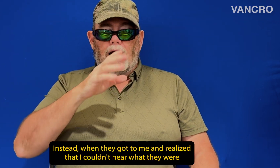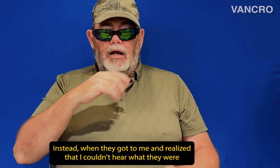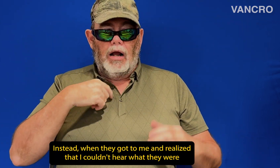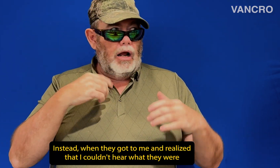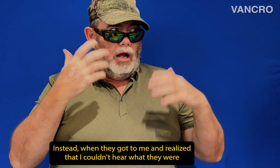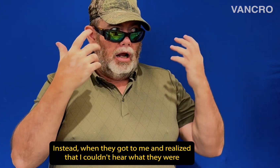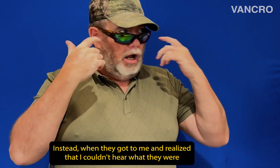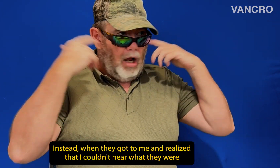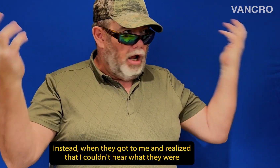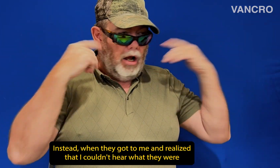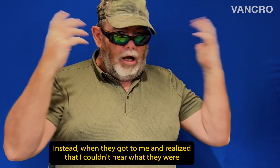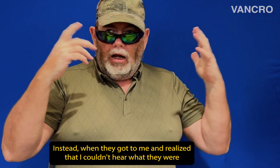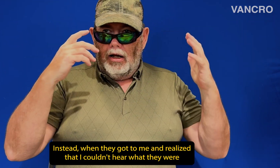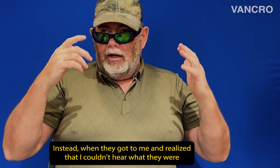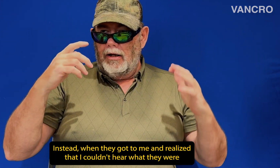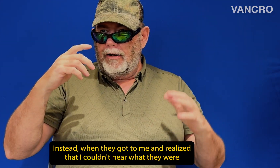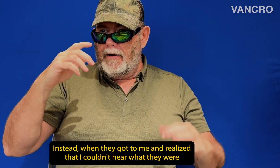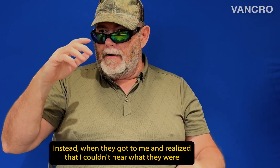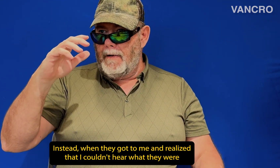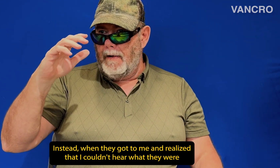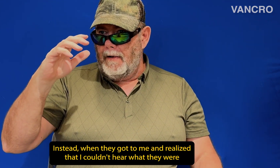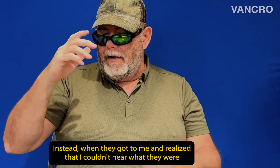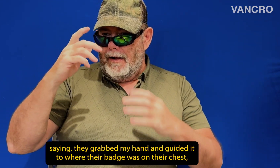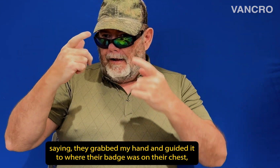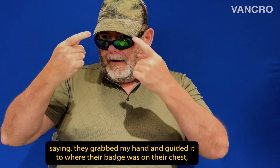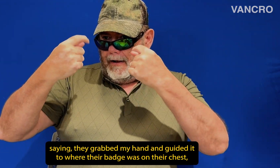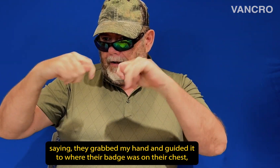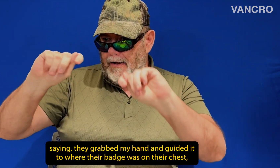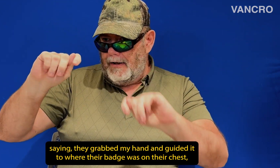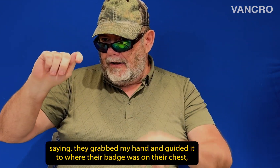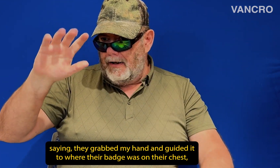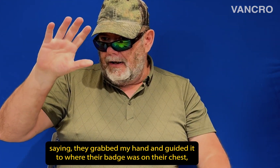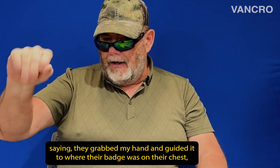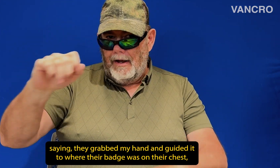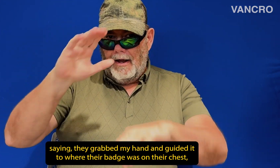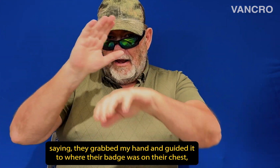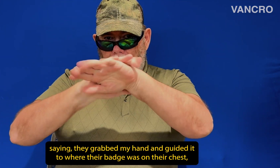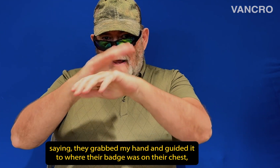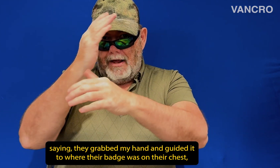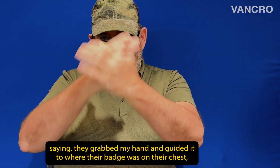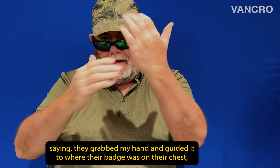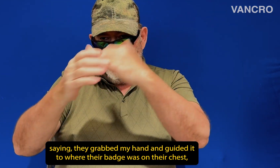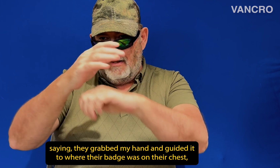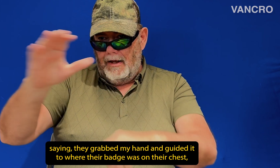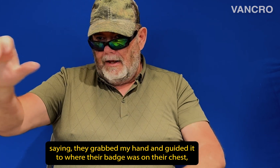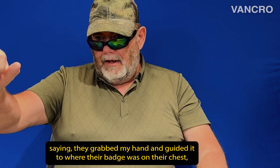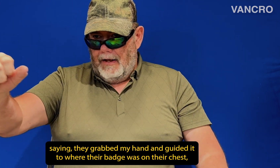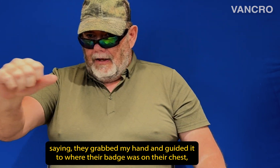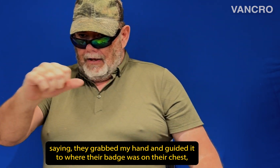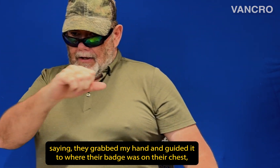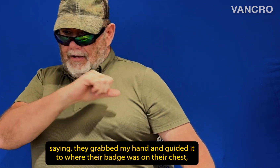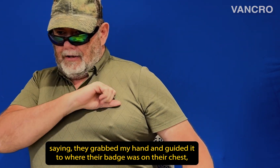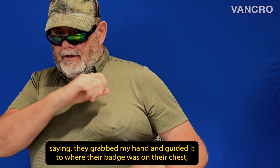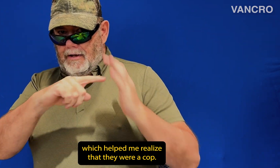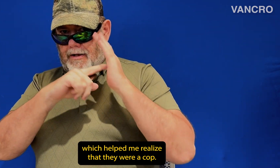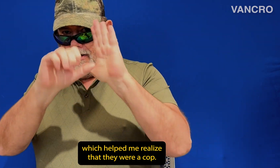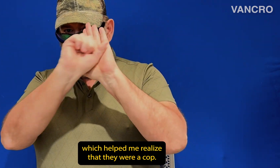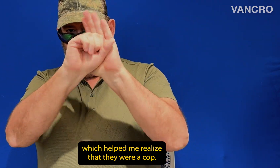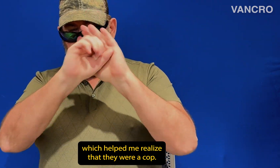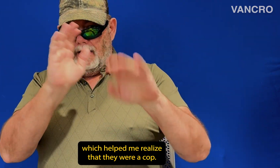Instead, when they got to me and realized that I couldn't hear what they were saying, they grabbed my hand and guided it to where their badge was on their chest, which helped me realize